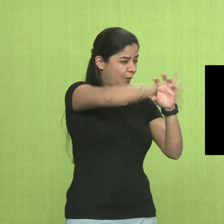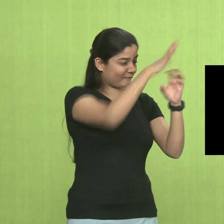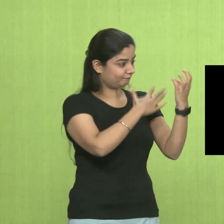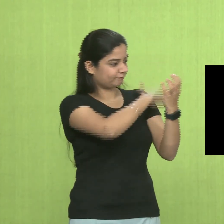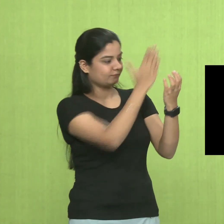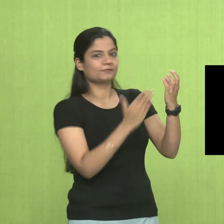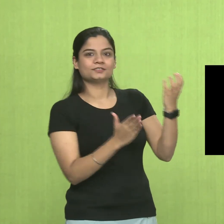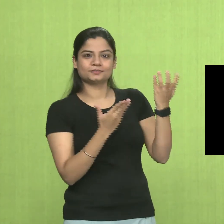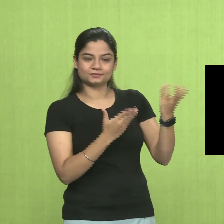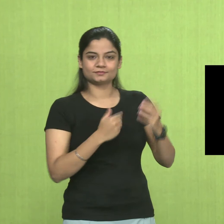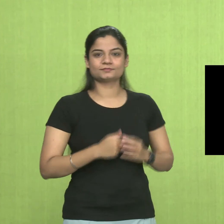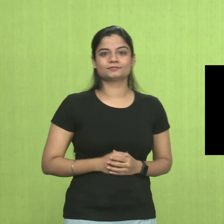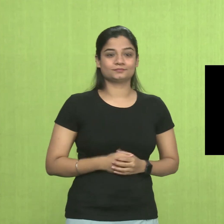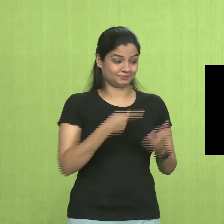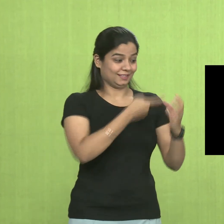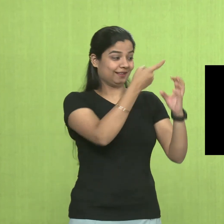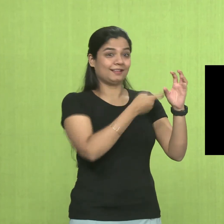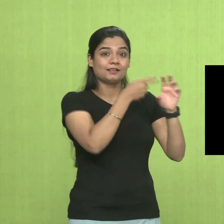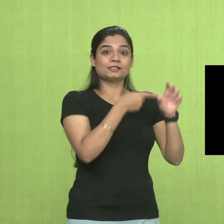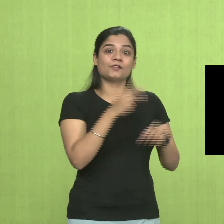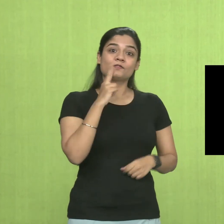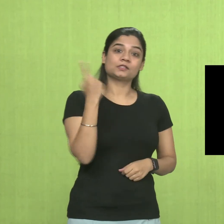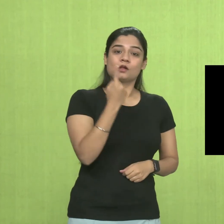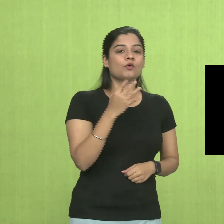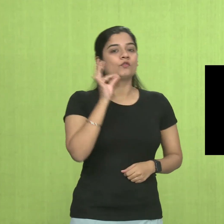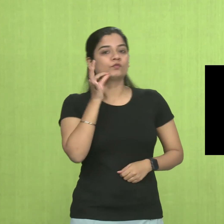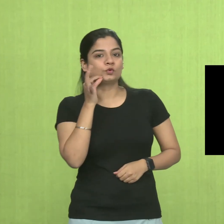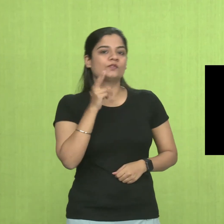foods. Both fruits and vegetables are peeled.